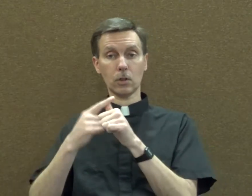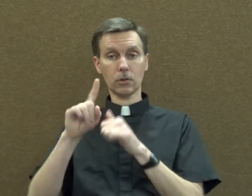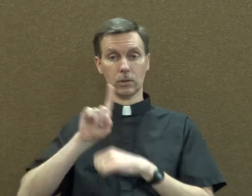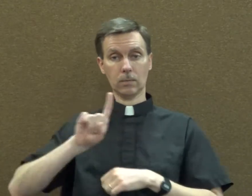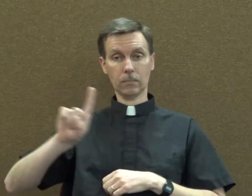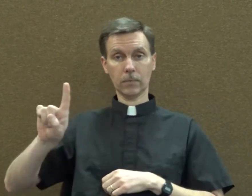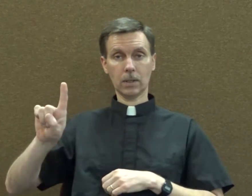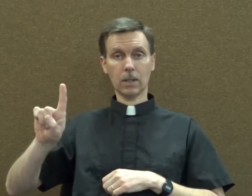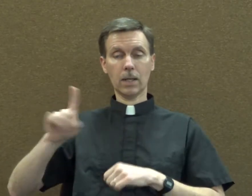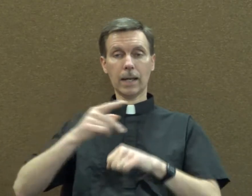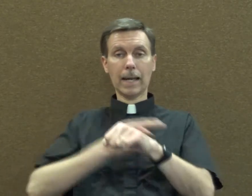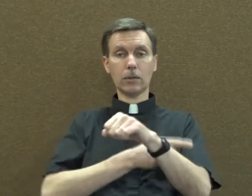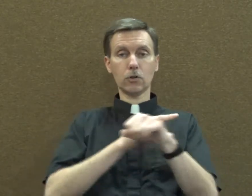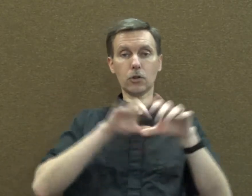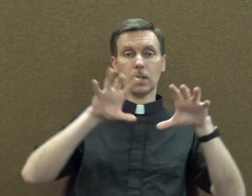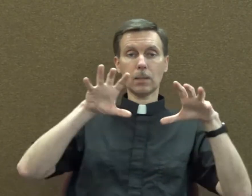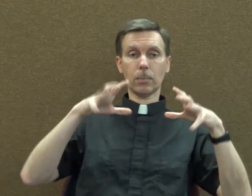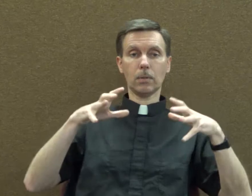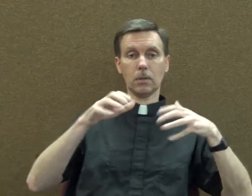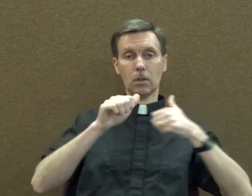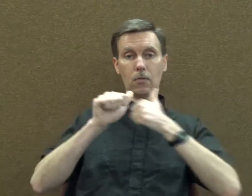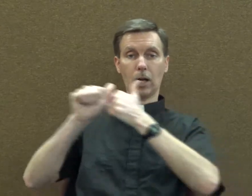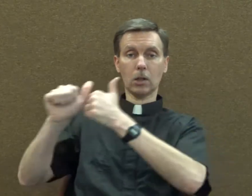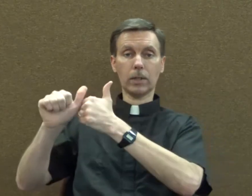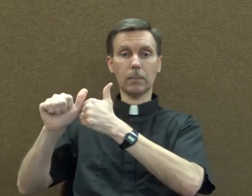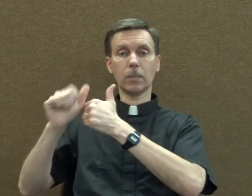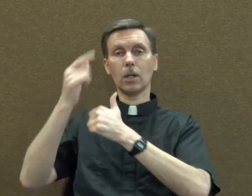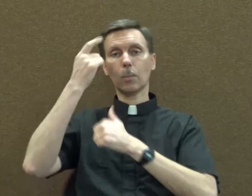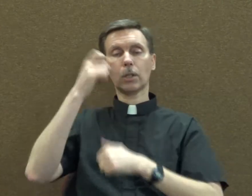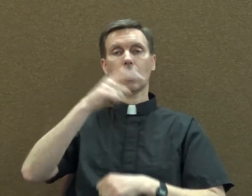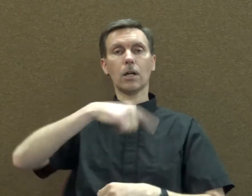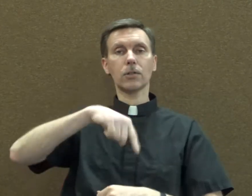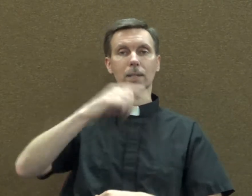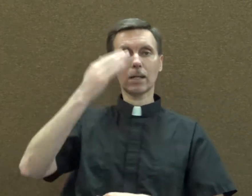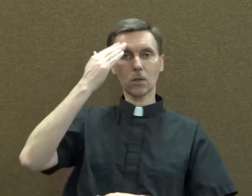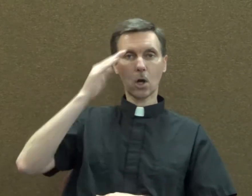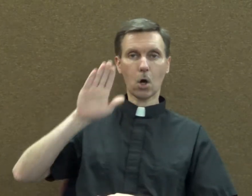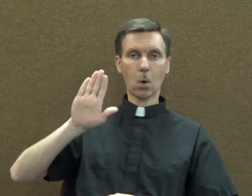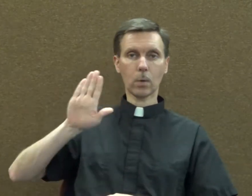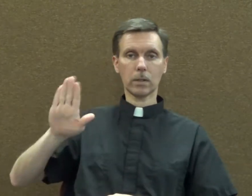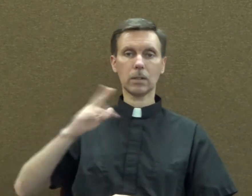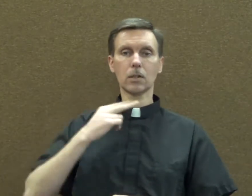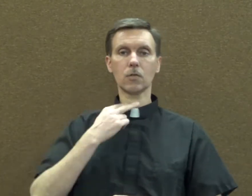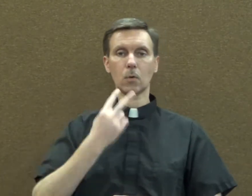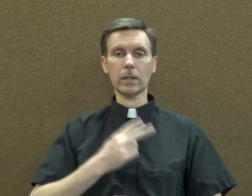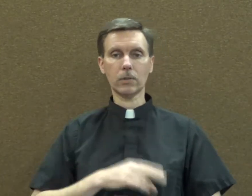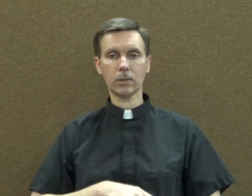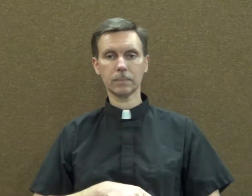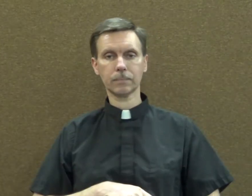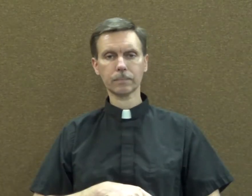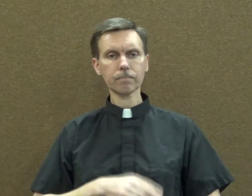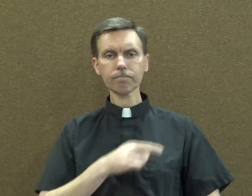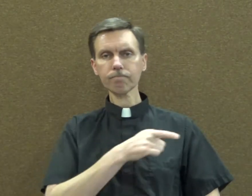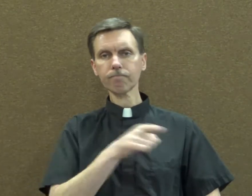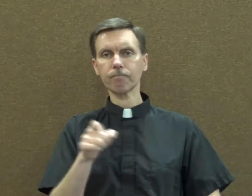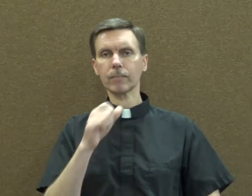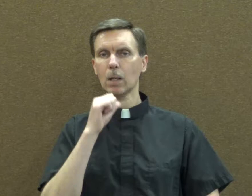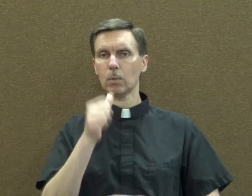first, and the sheep follow him because they know his voice. They will